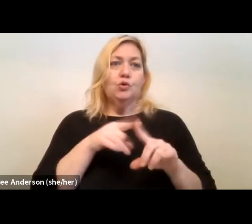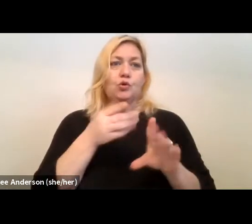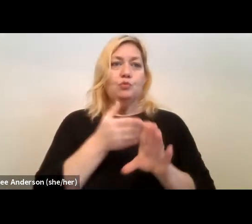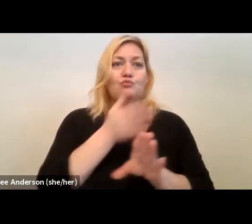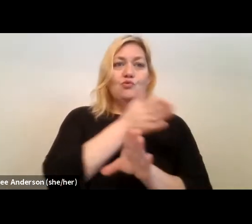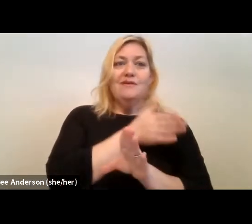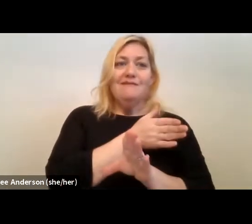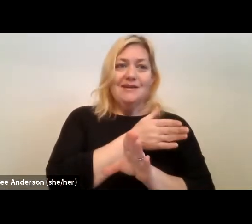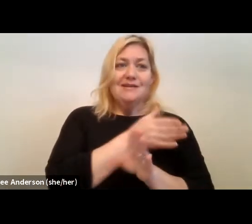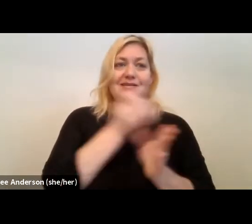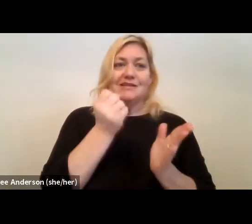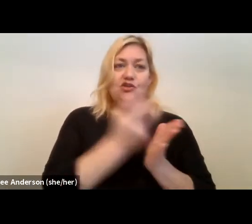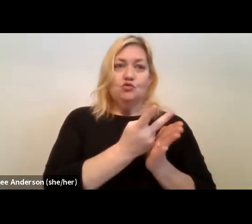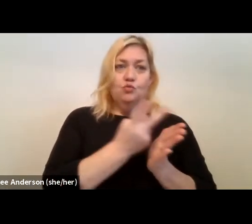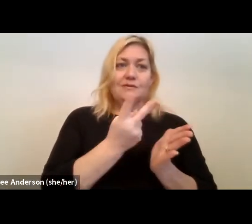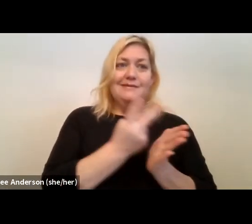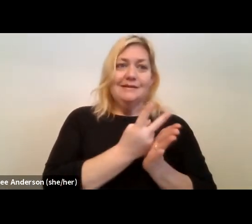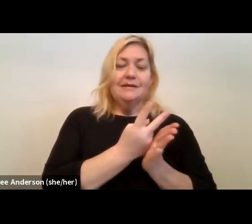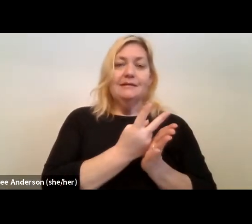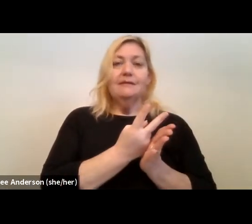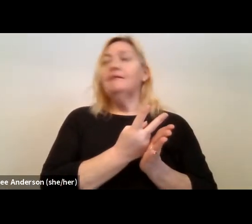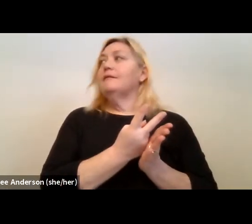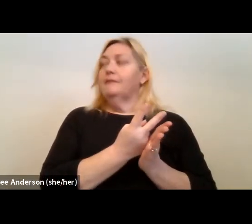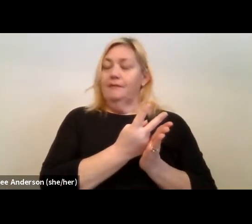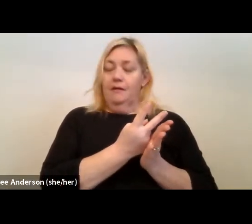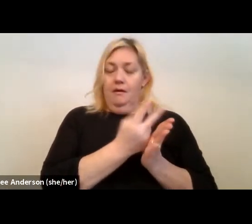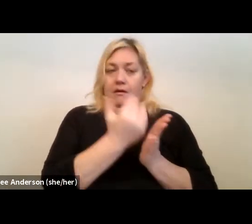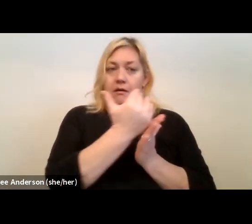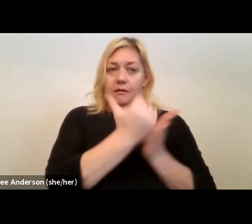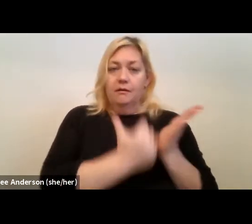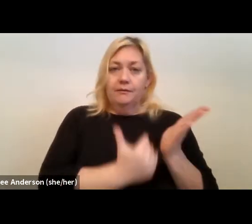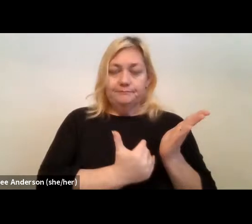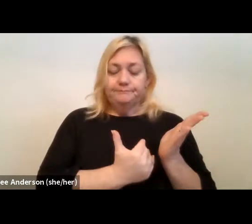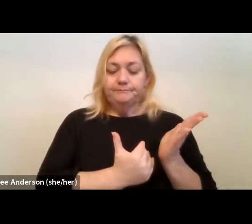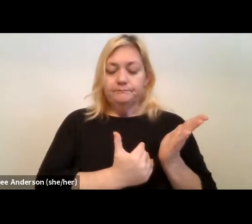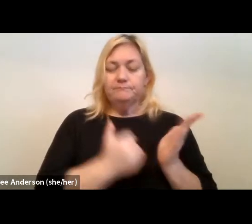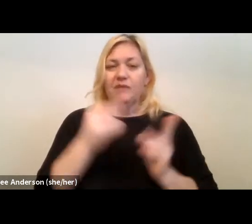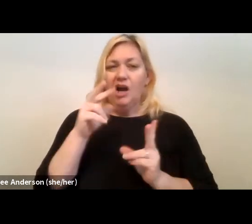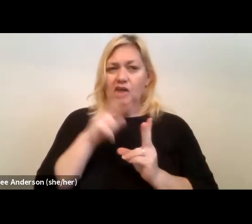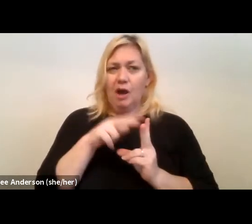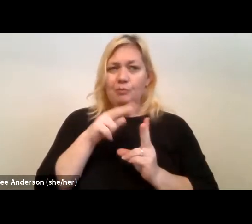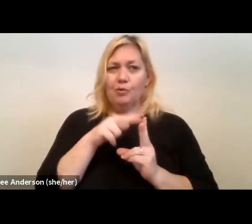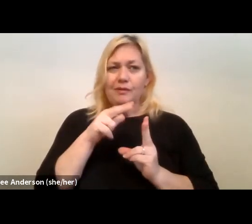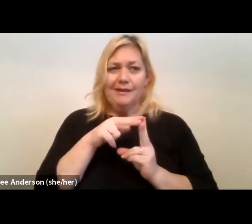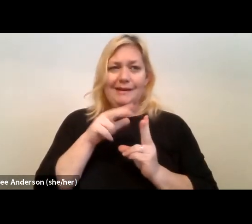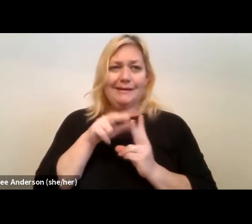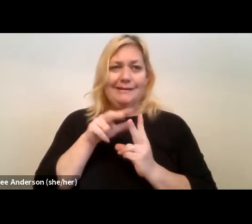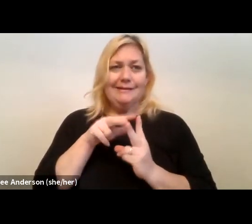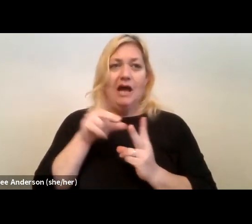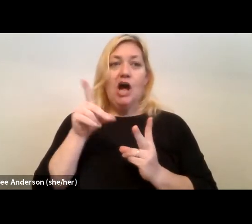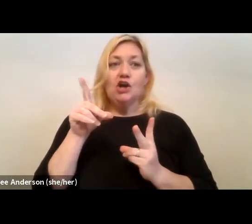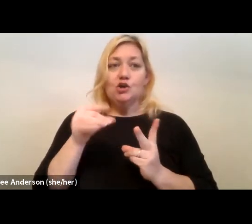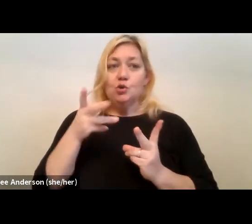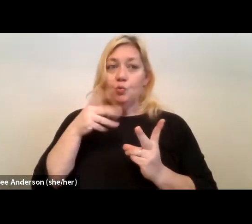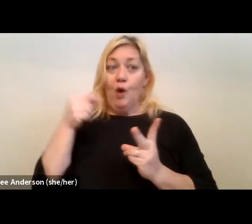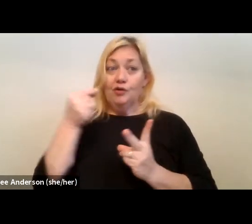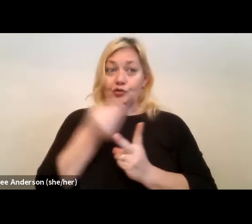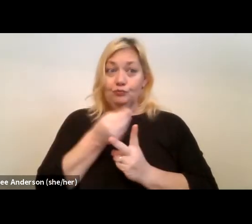previous endorsing conventions. A couple of things that I do want to point